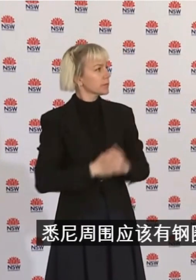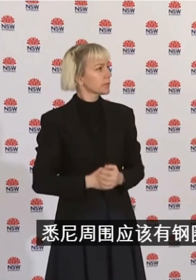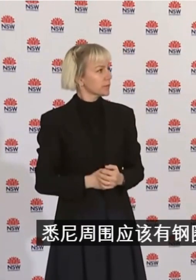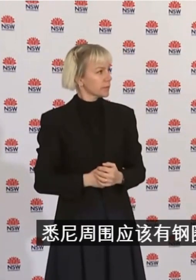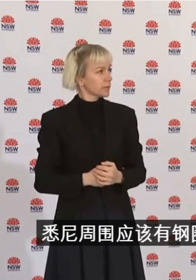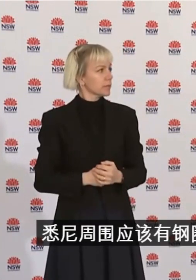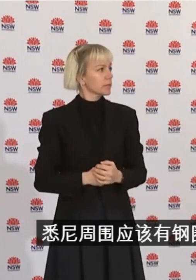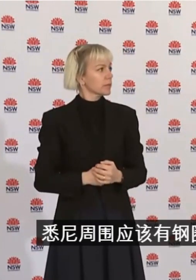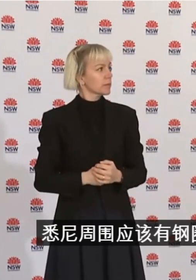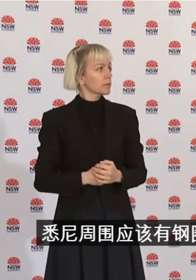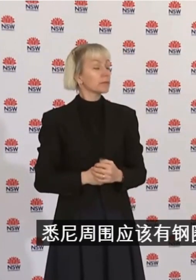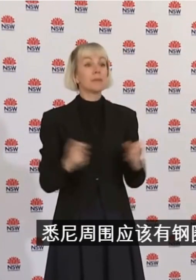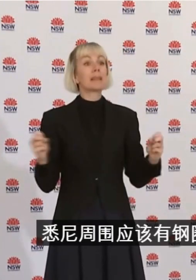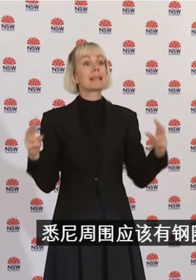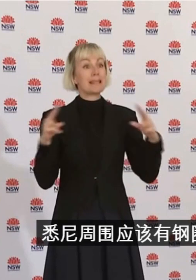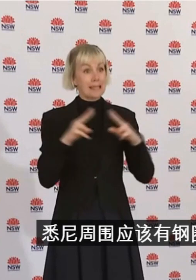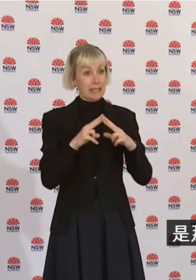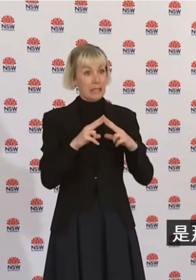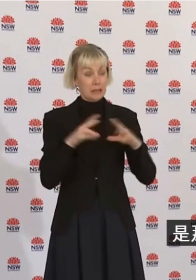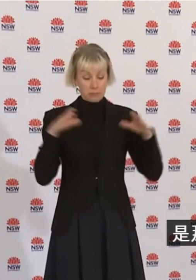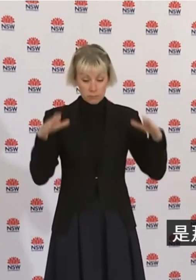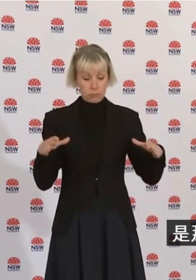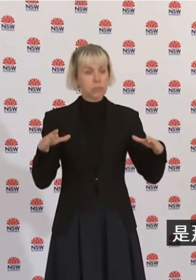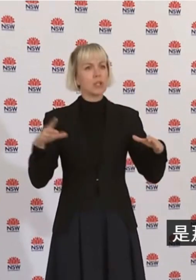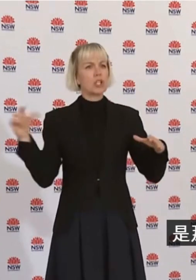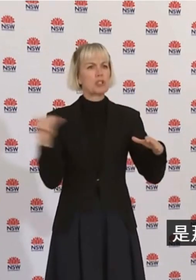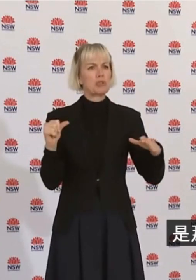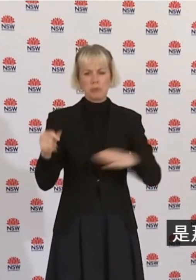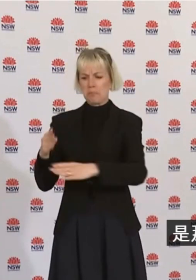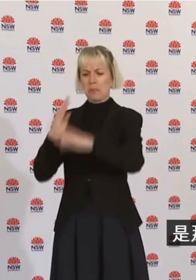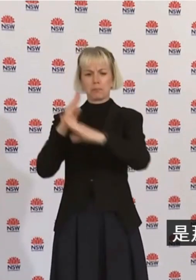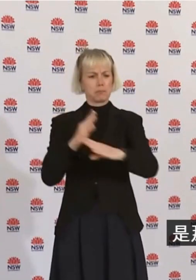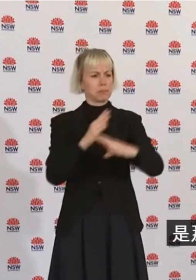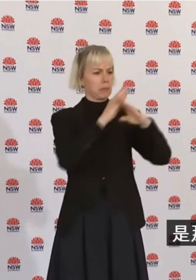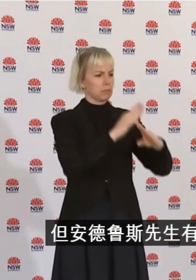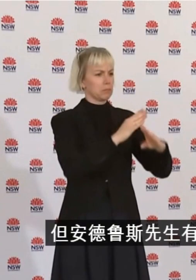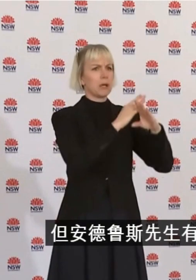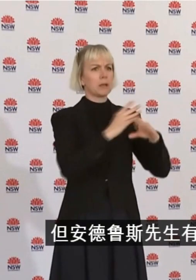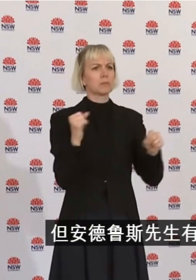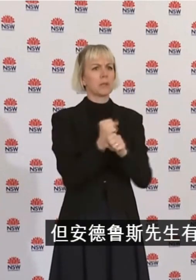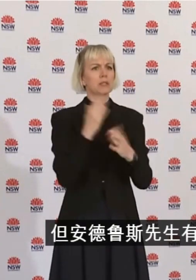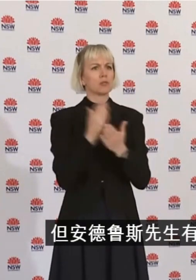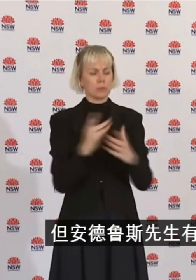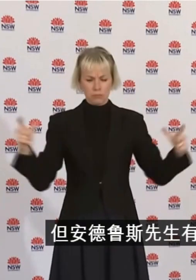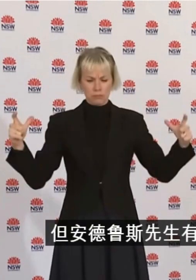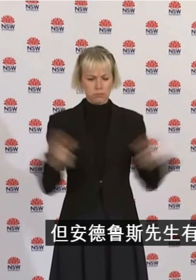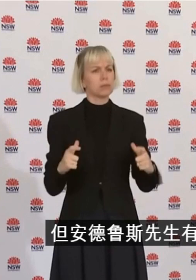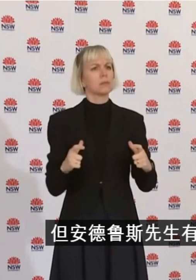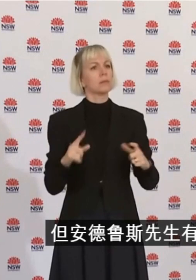Should there be a ring of steel around Sydney? Dan Andrews thinks there should be. Is that being considered at all? Look,